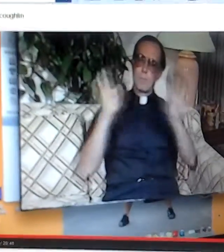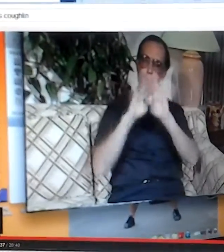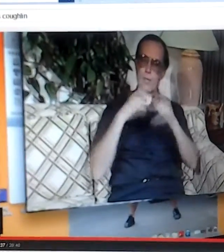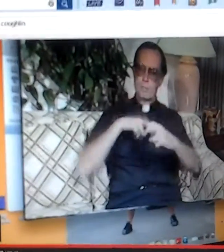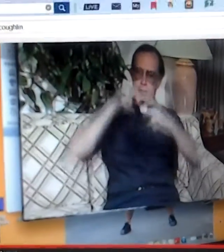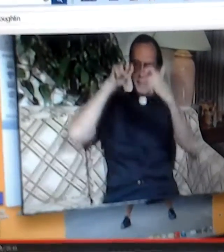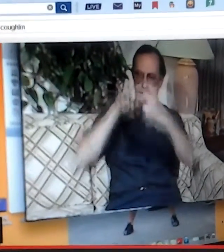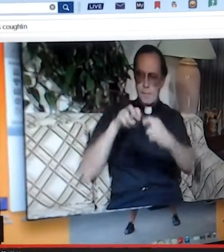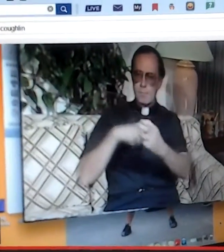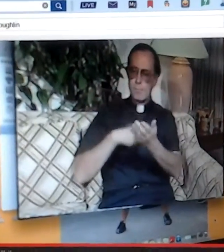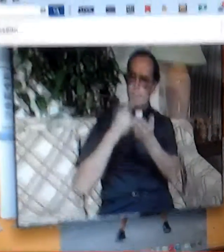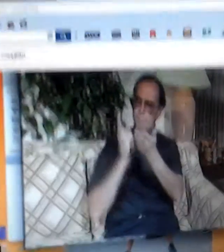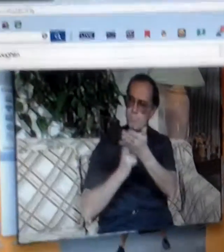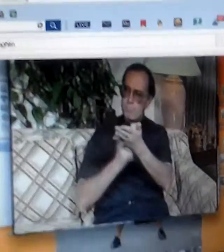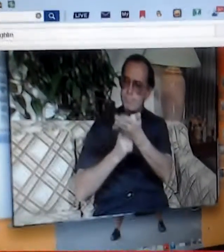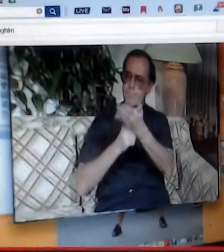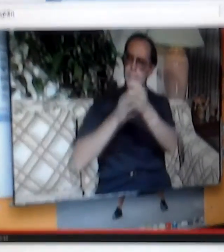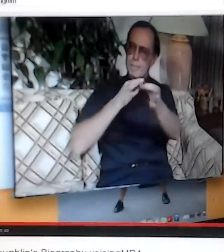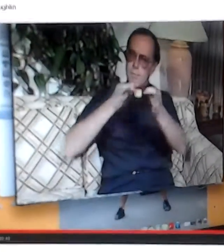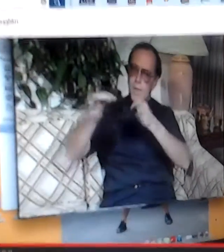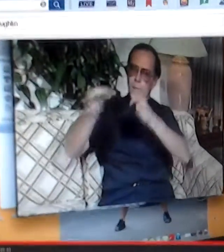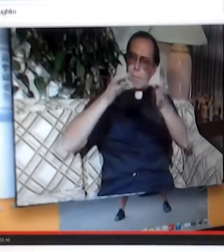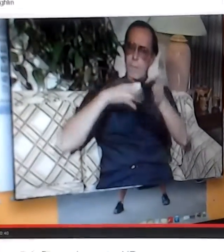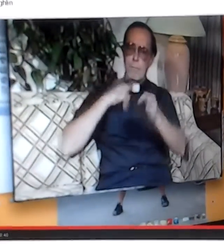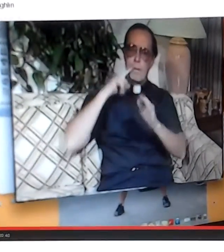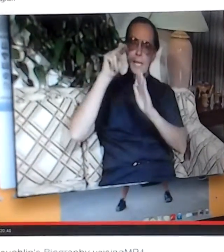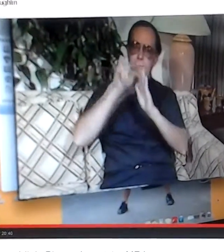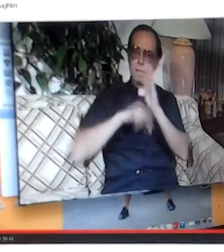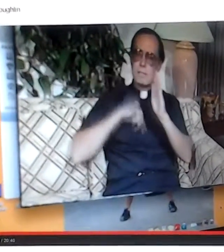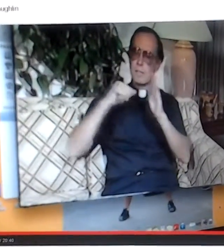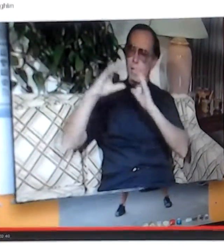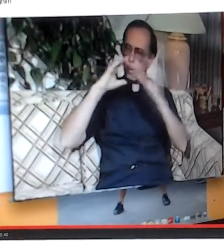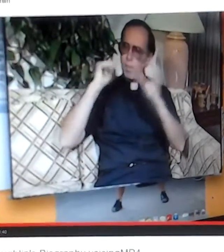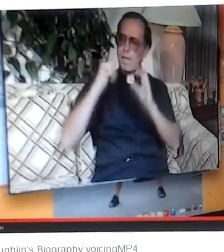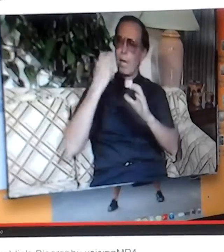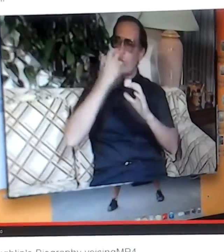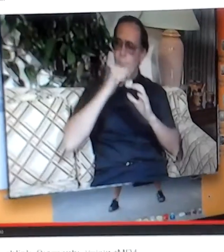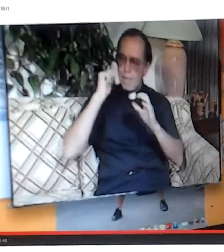I was told again, you're deaf, sorry, can't communicate.